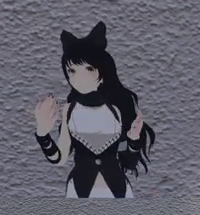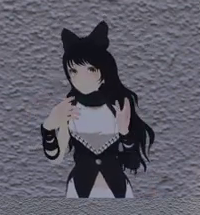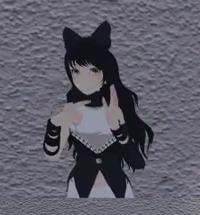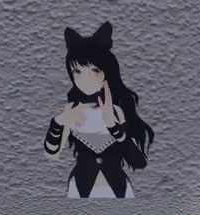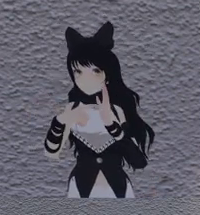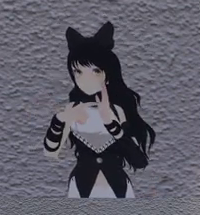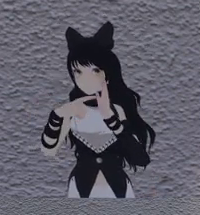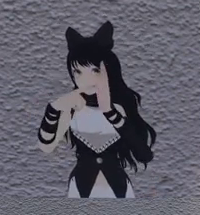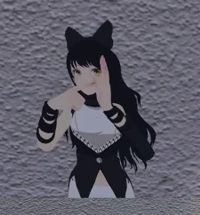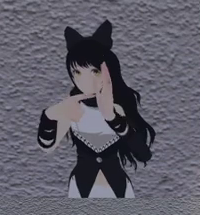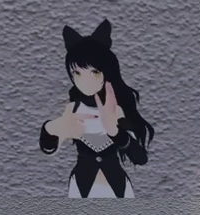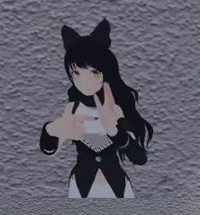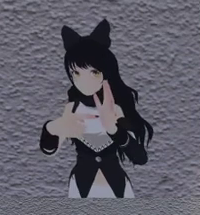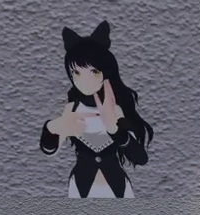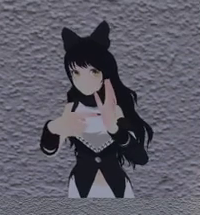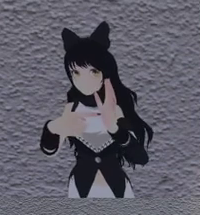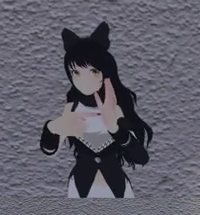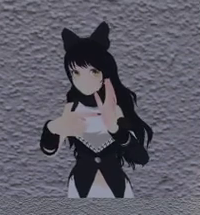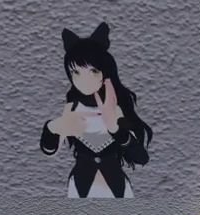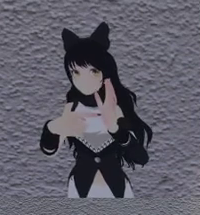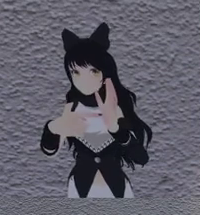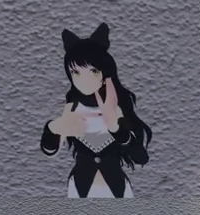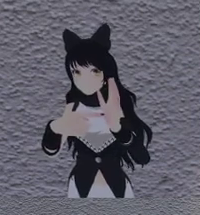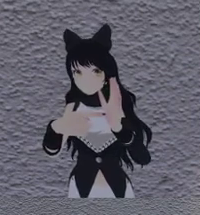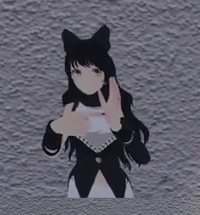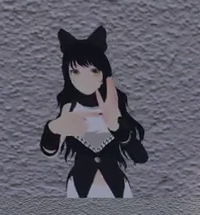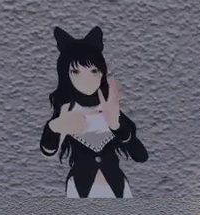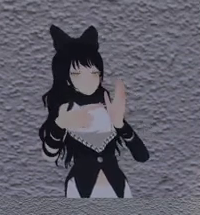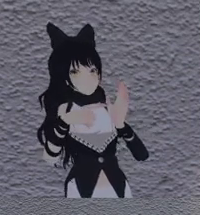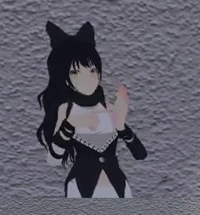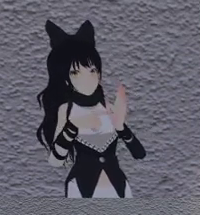Now this sign, show.